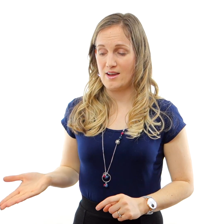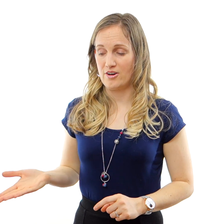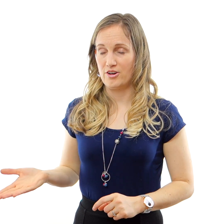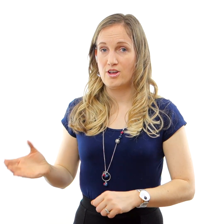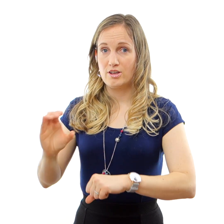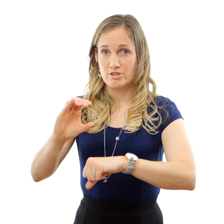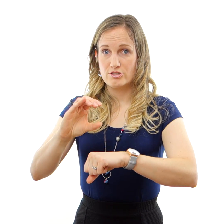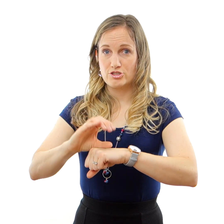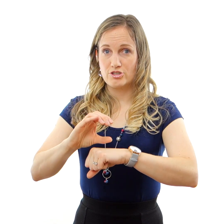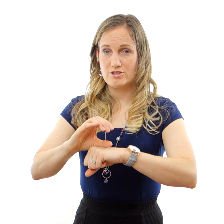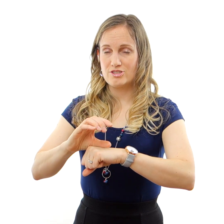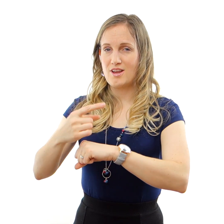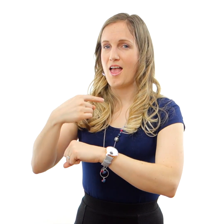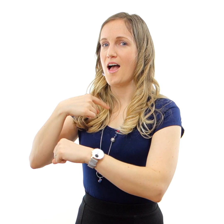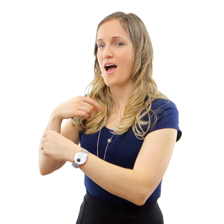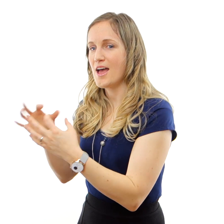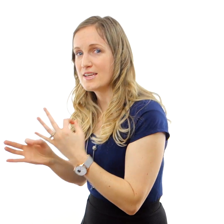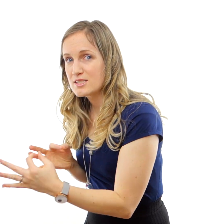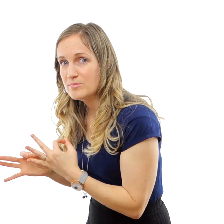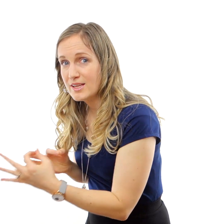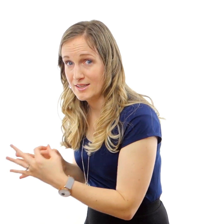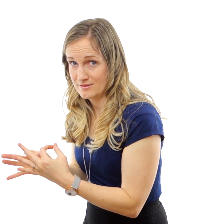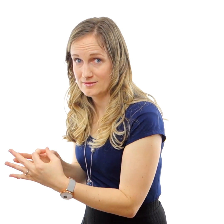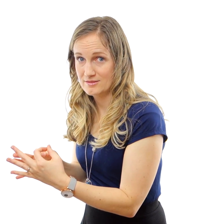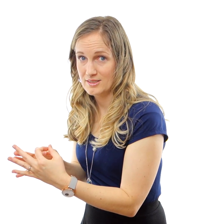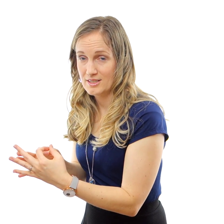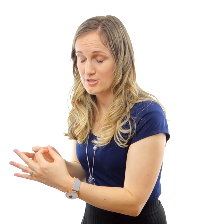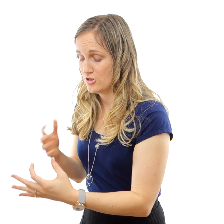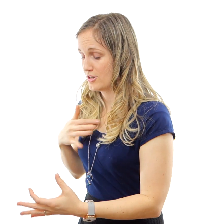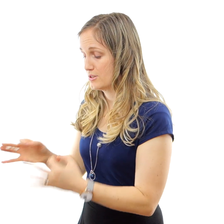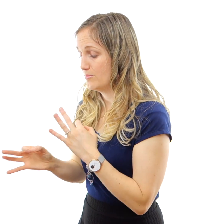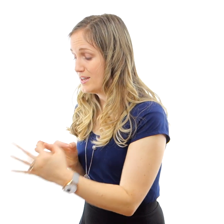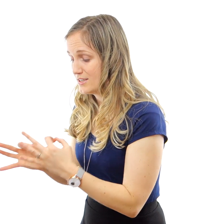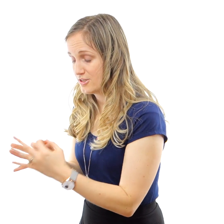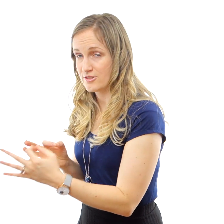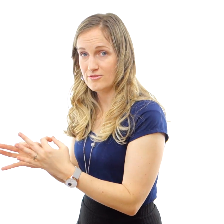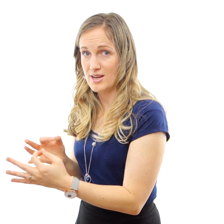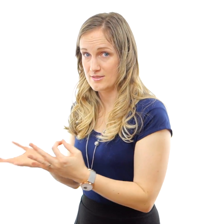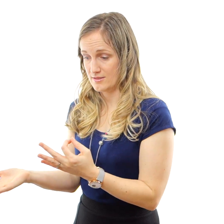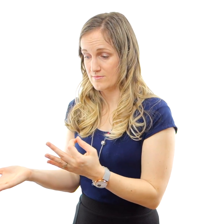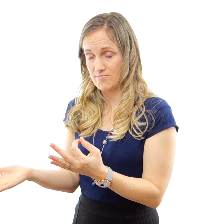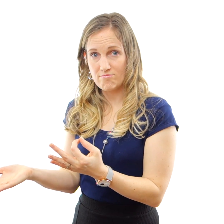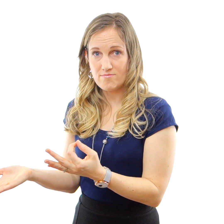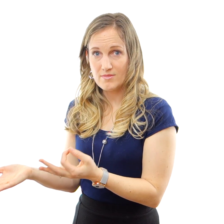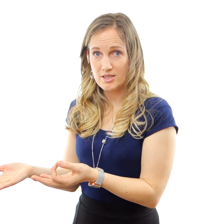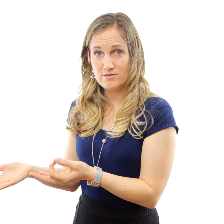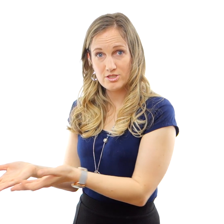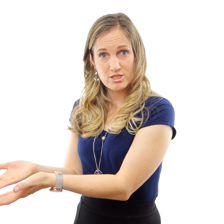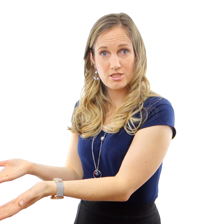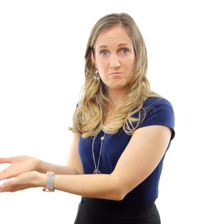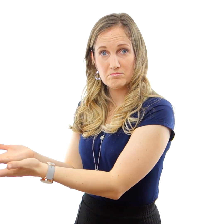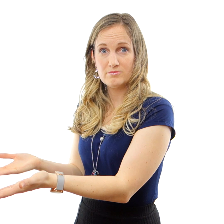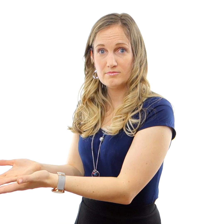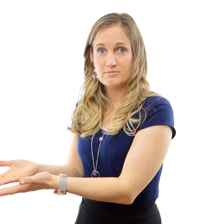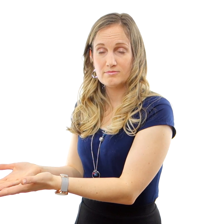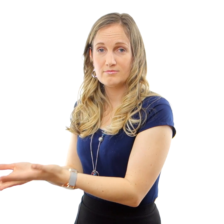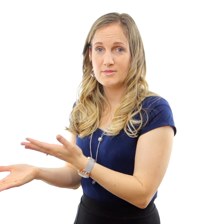there. Church, I explain. So you're explaining to your friends that you've just, so